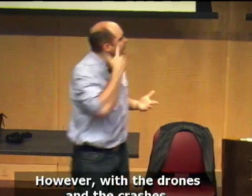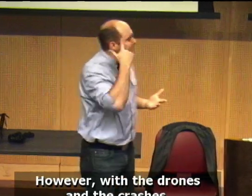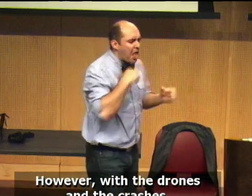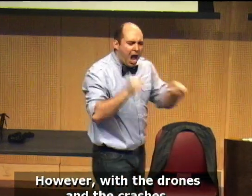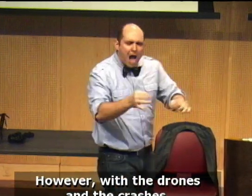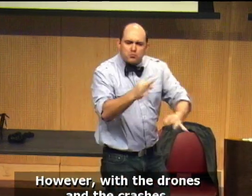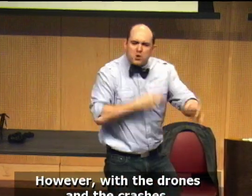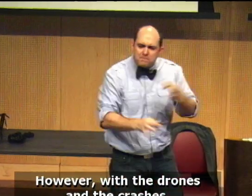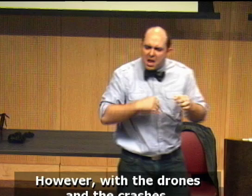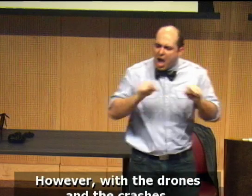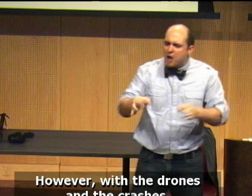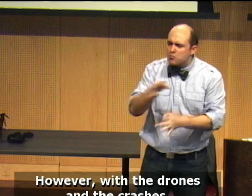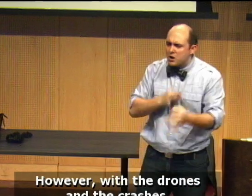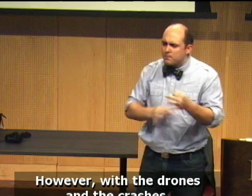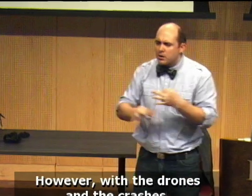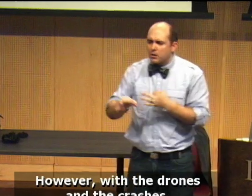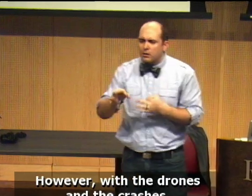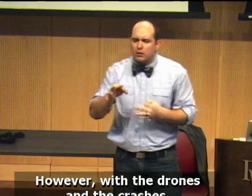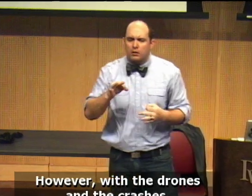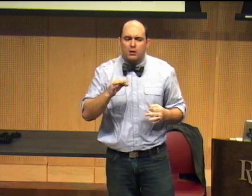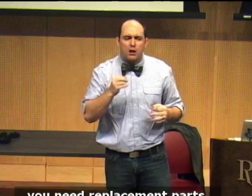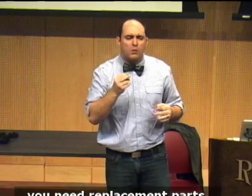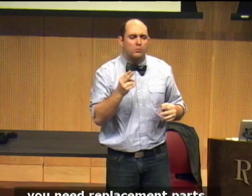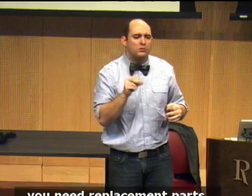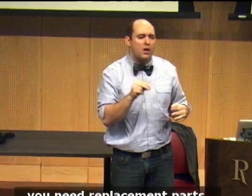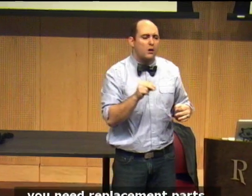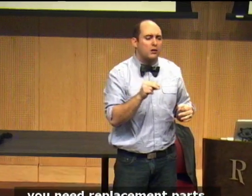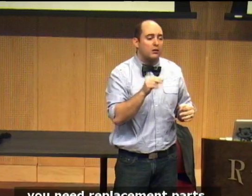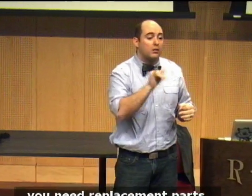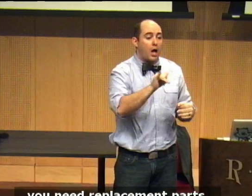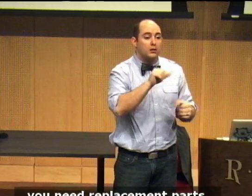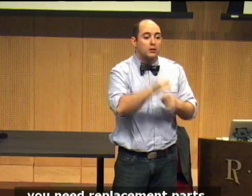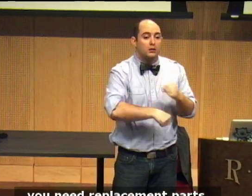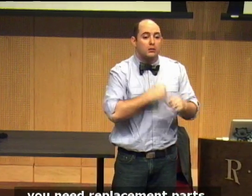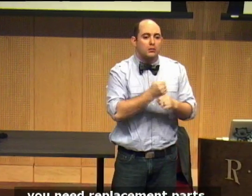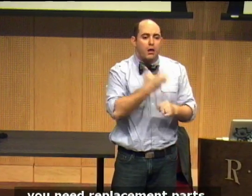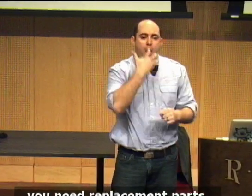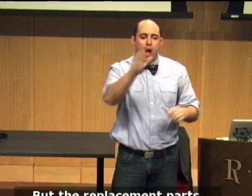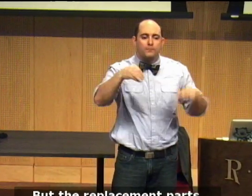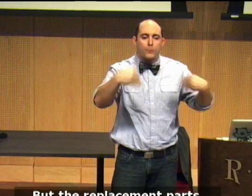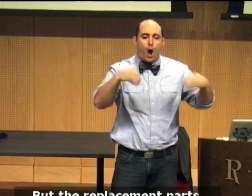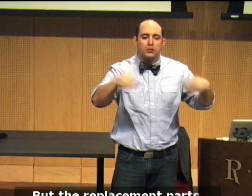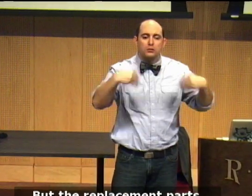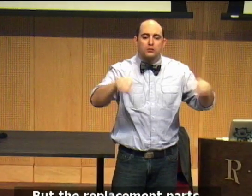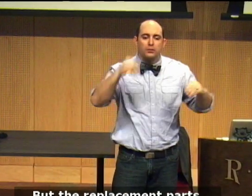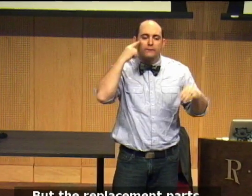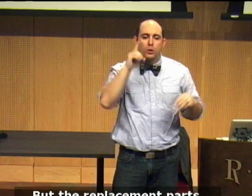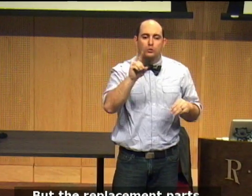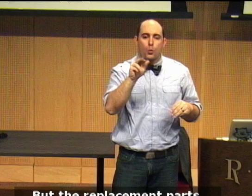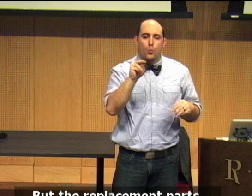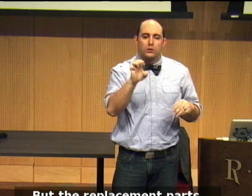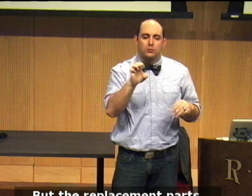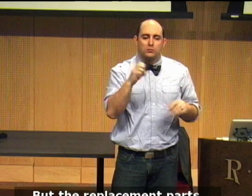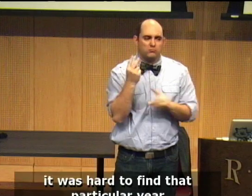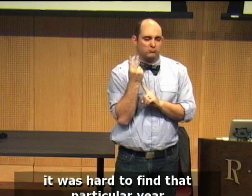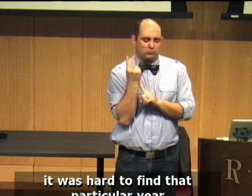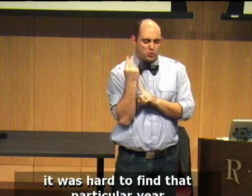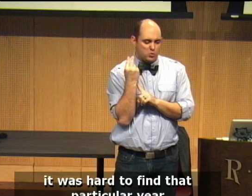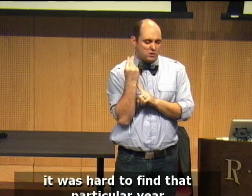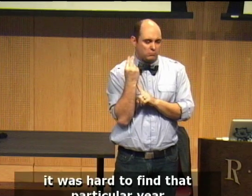However, with the drones and the crashes, you need replacement parts. But the replacement parts, it was hard to